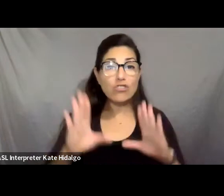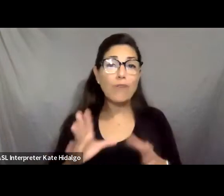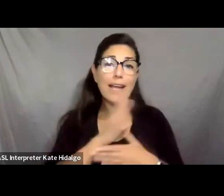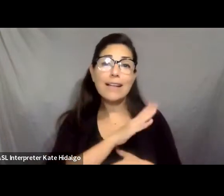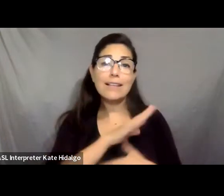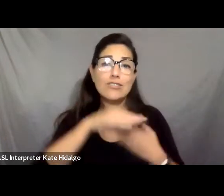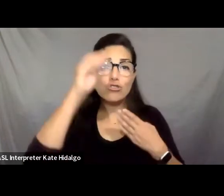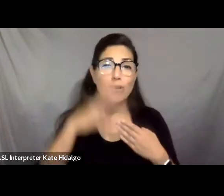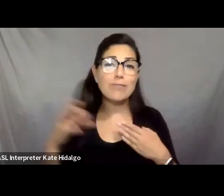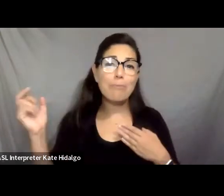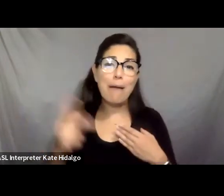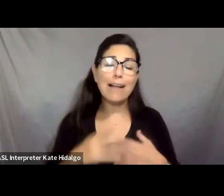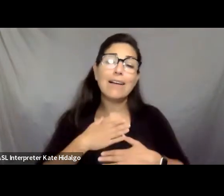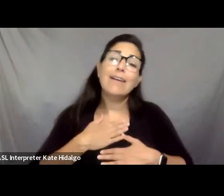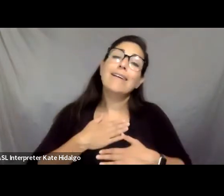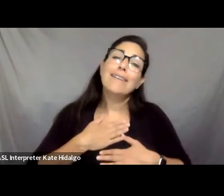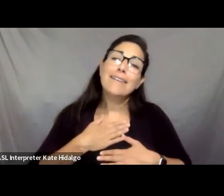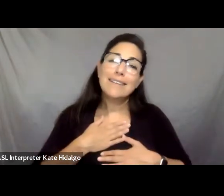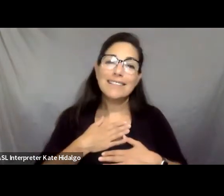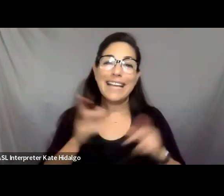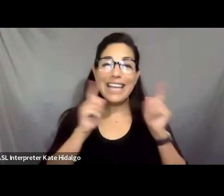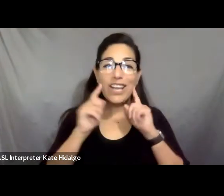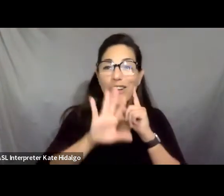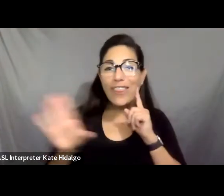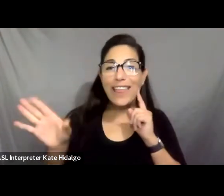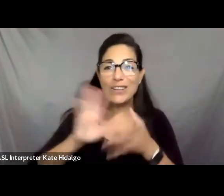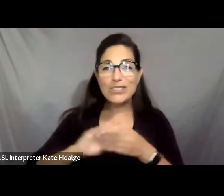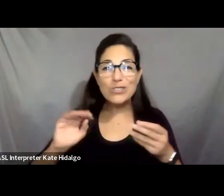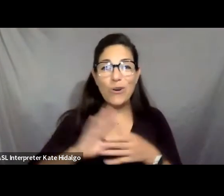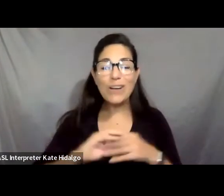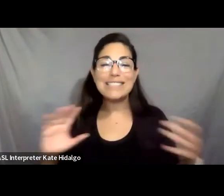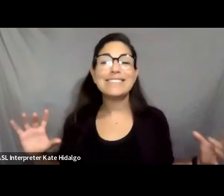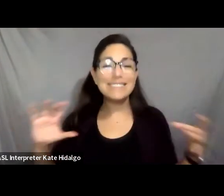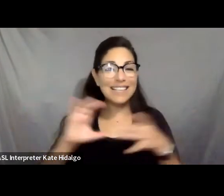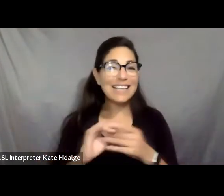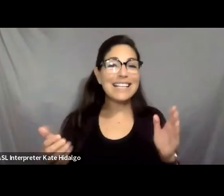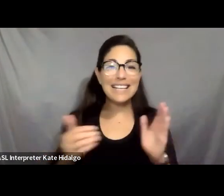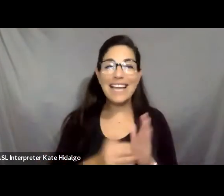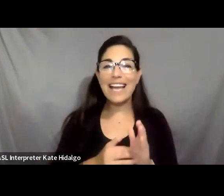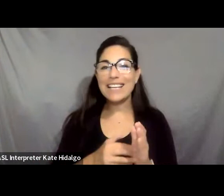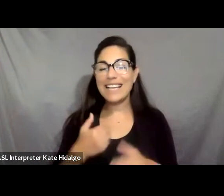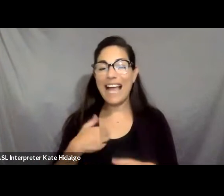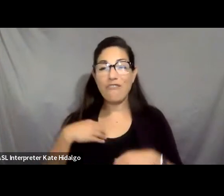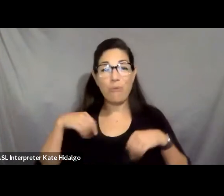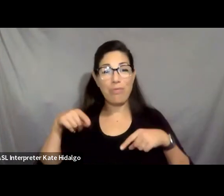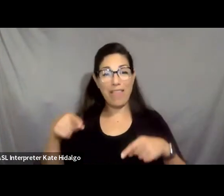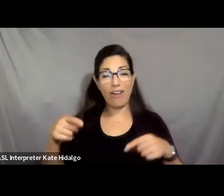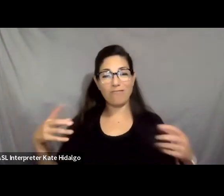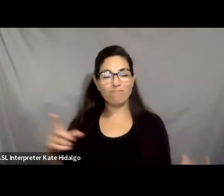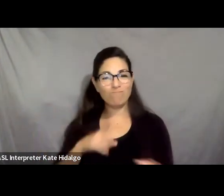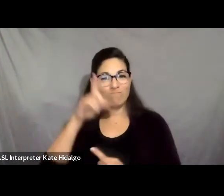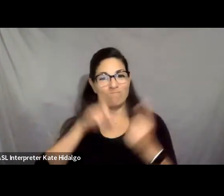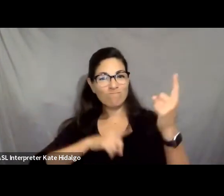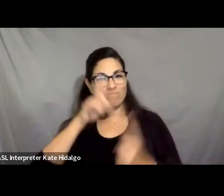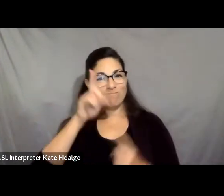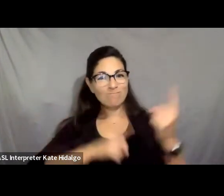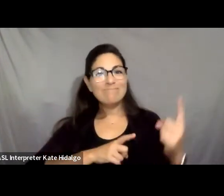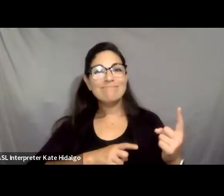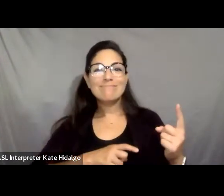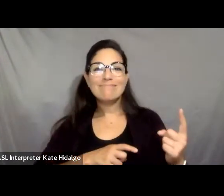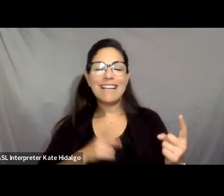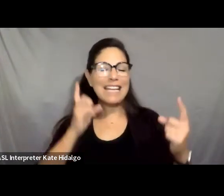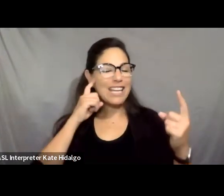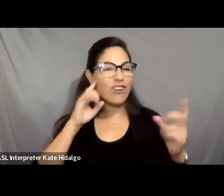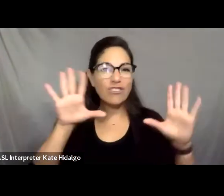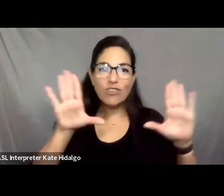on campus, students and staff, to get to hear the stories, reconnect, build authentic relationships, and hear the great things our staff and